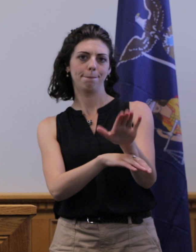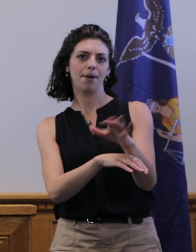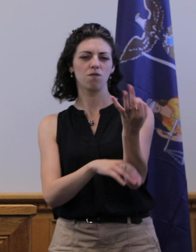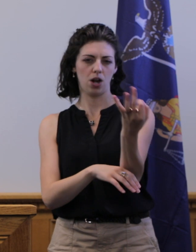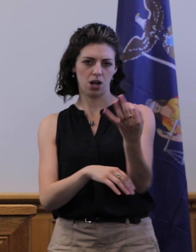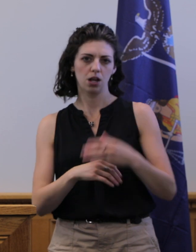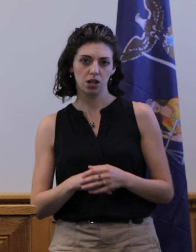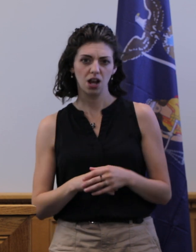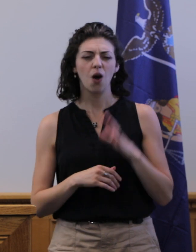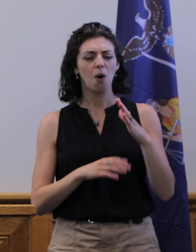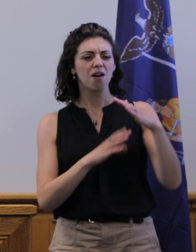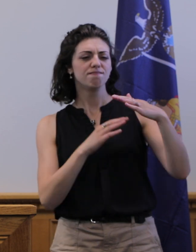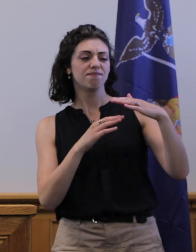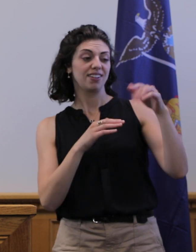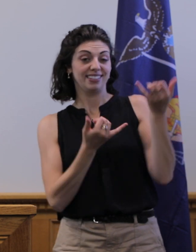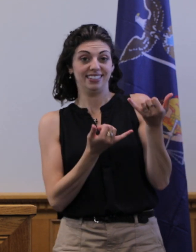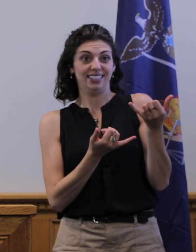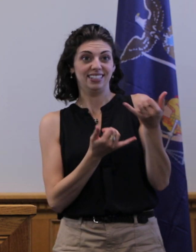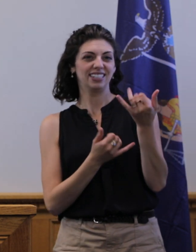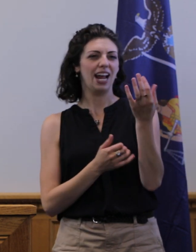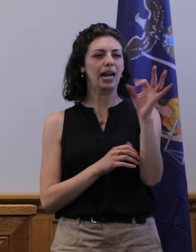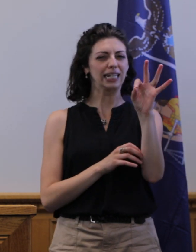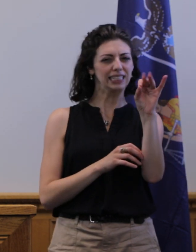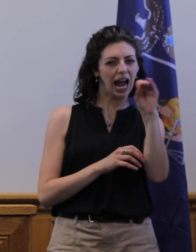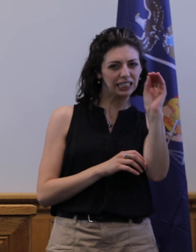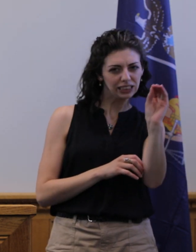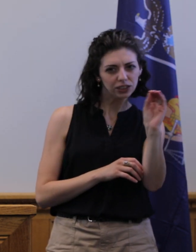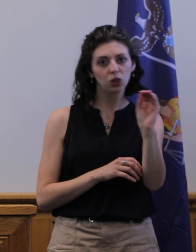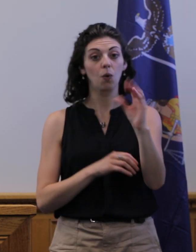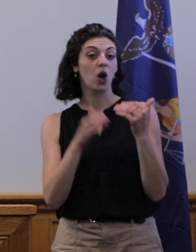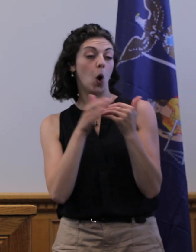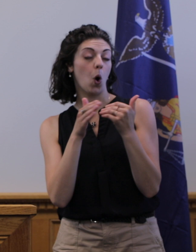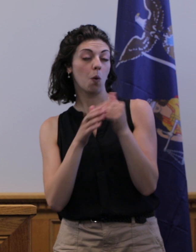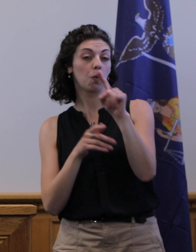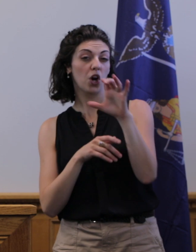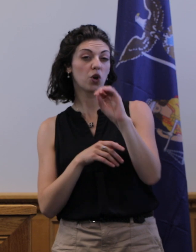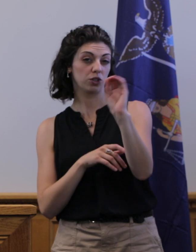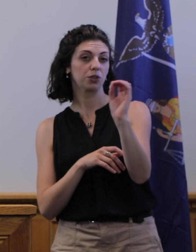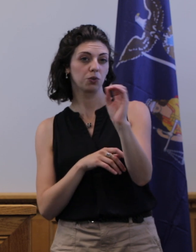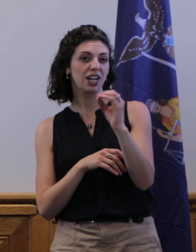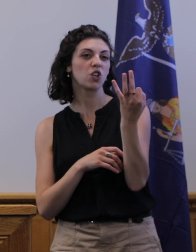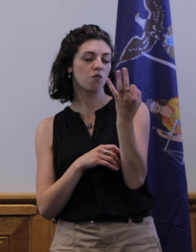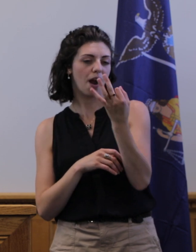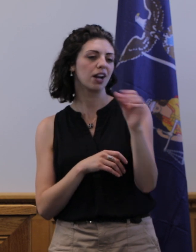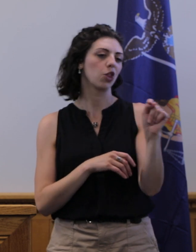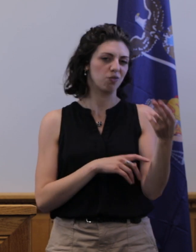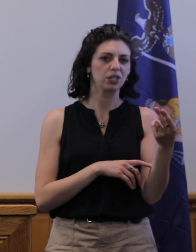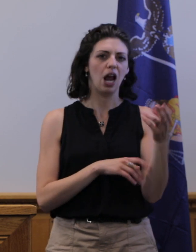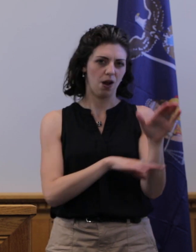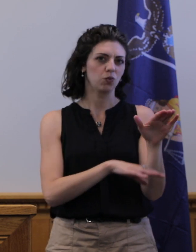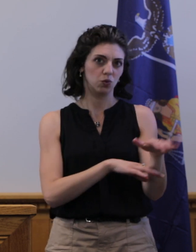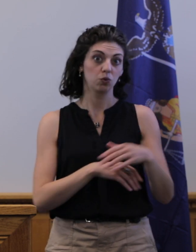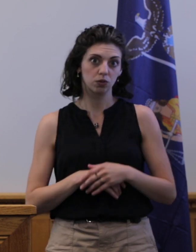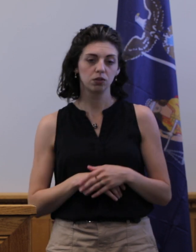values will be in the mid-90s this afternoon and Wednesday afternoon, and near 100 degrees Thursday and Friday afternoon.